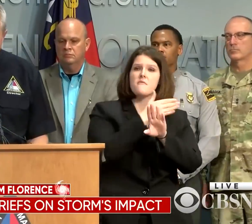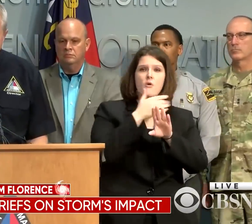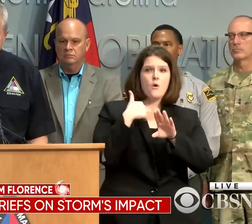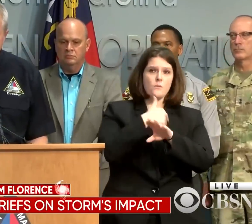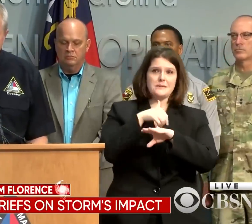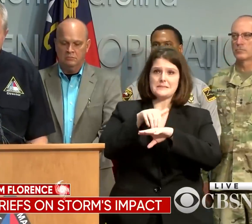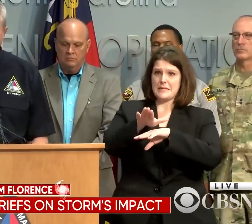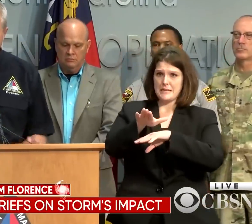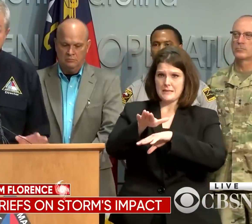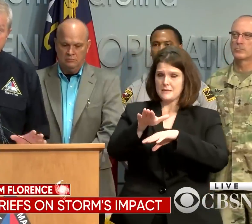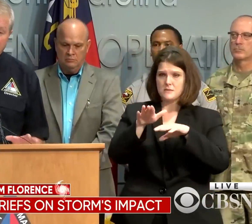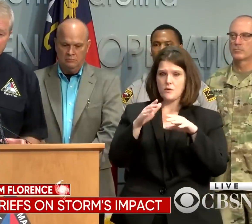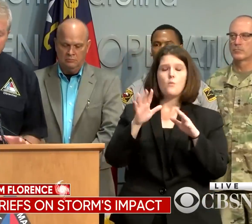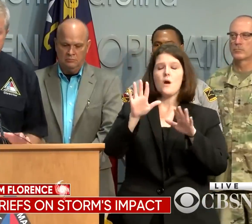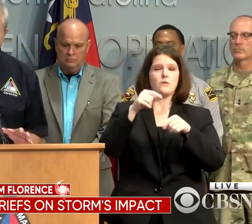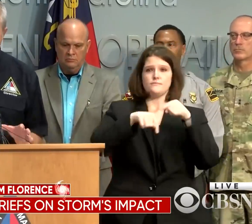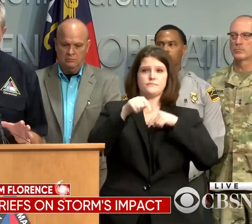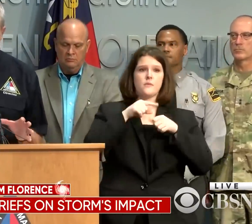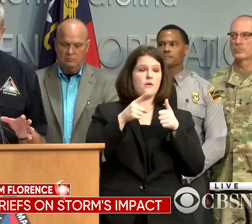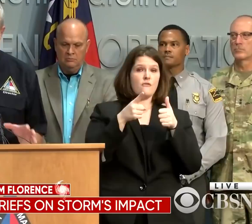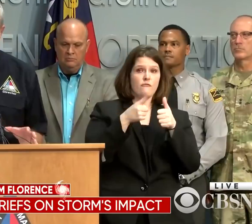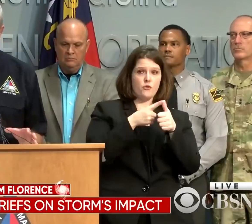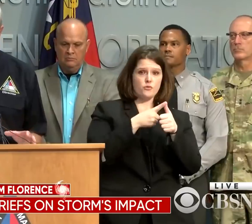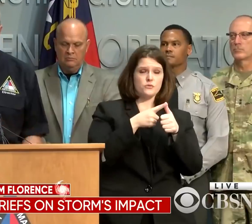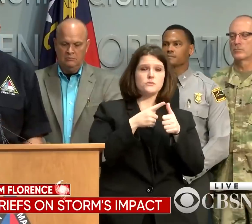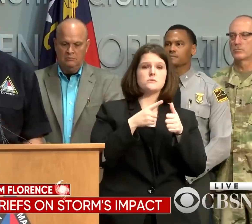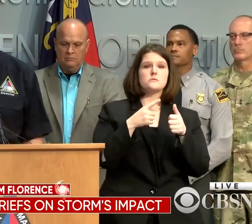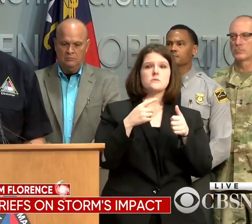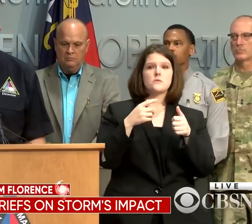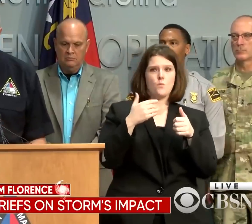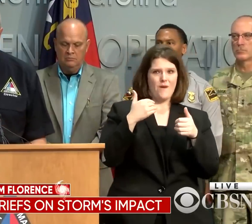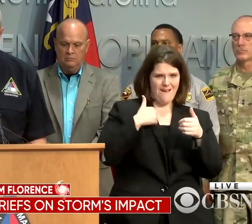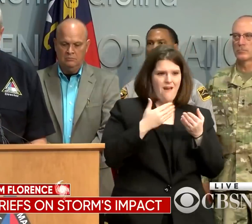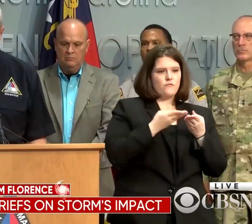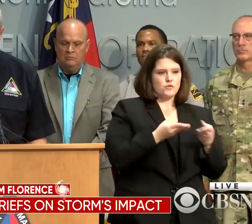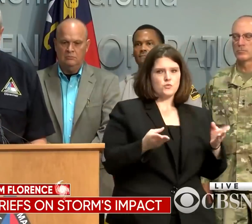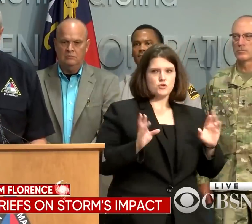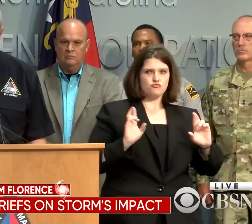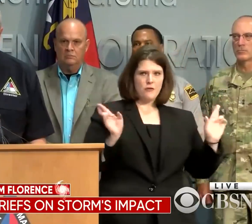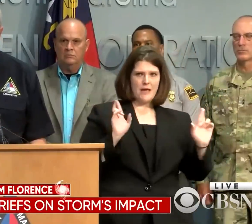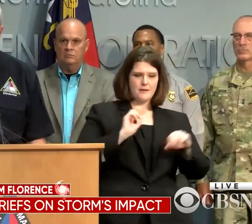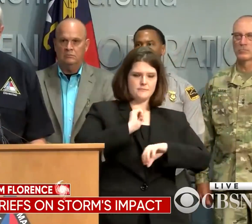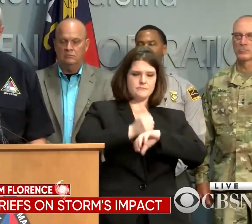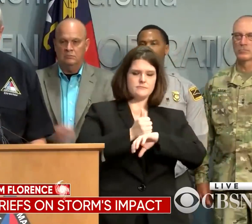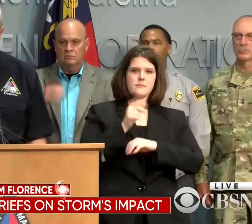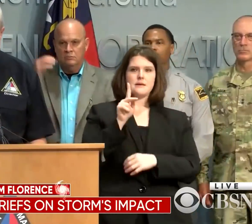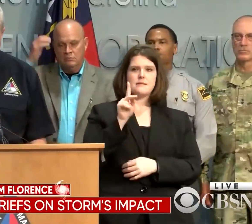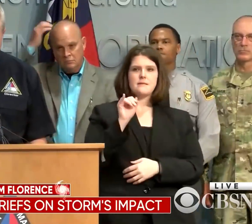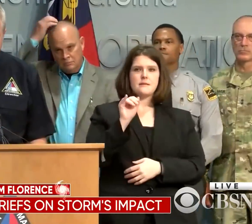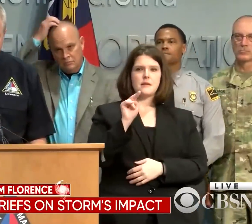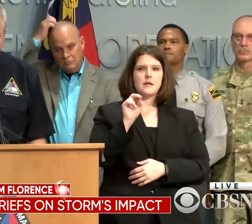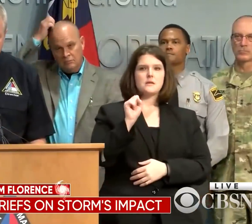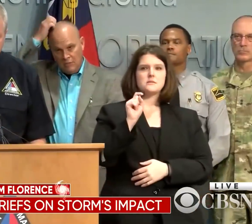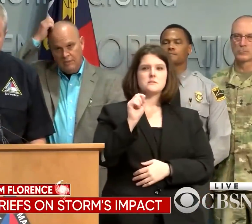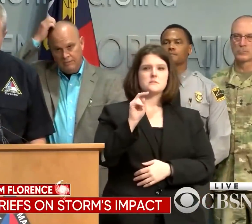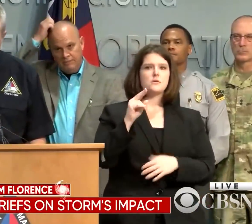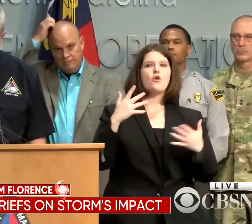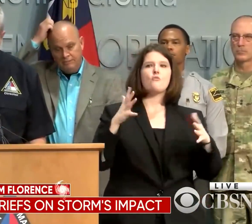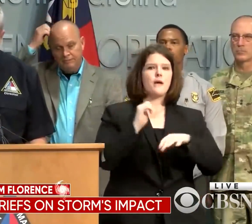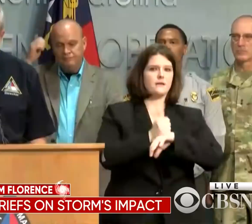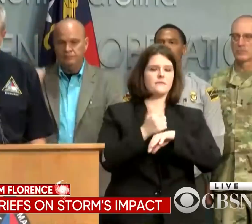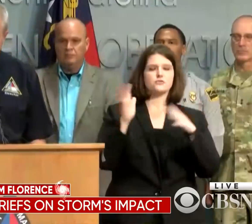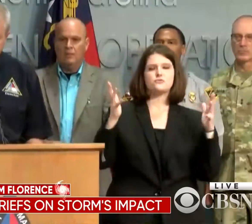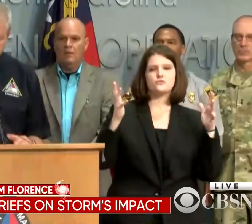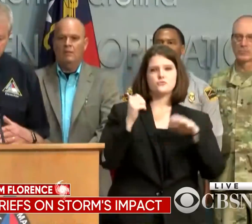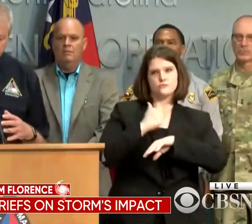resources out, first of all, we've got a tremendous amount of resources staged in Kinston. They're already there. And